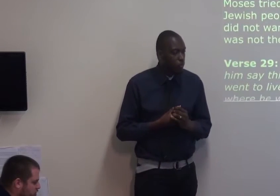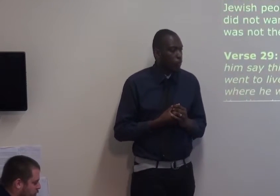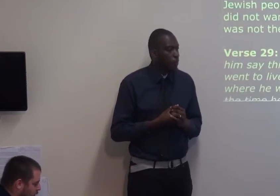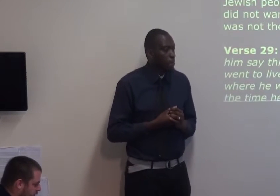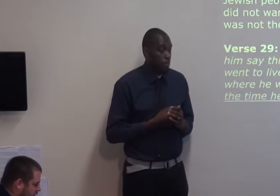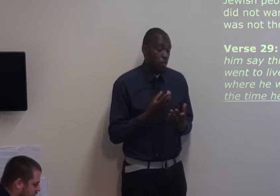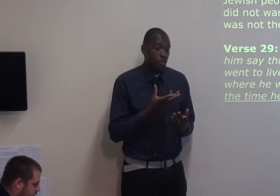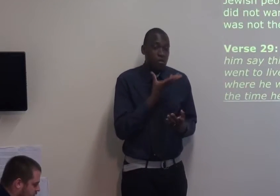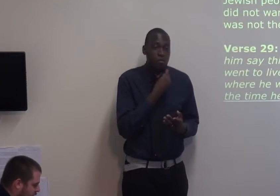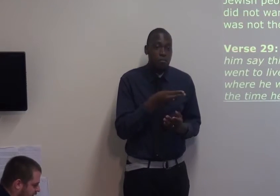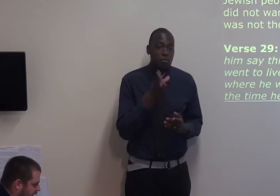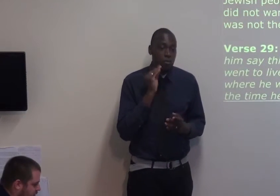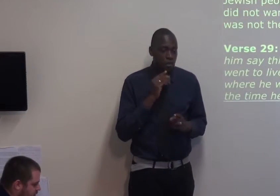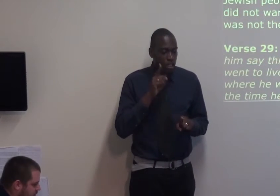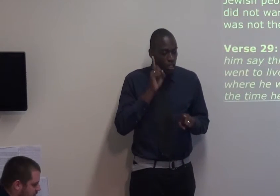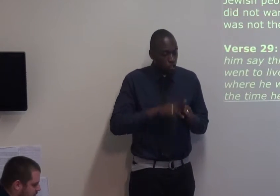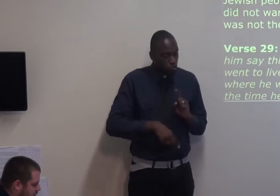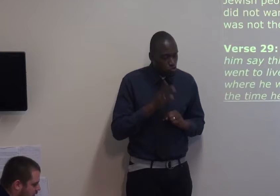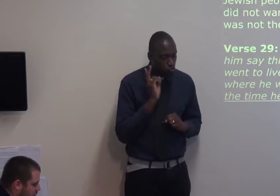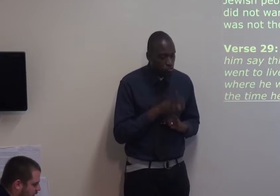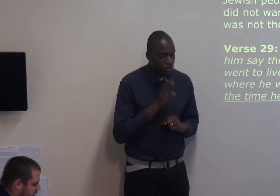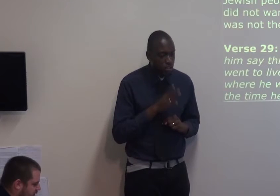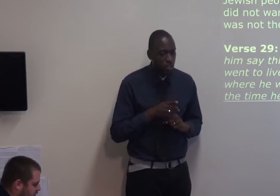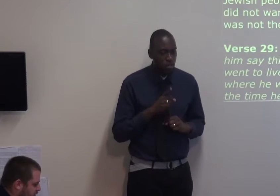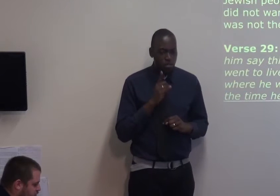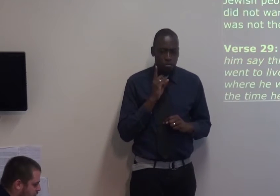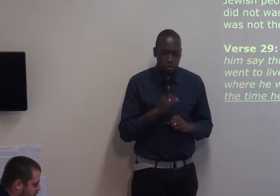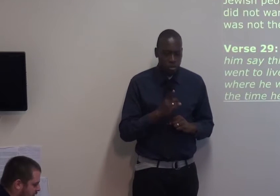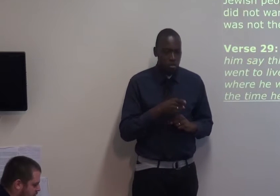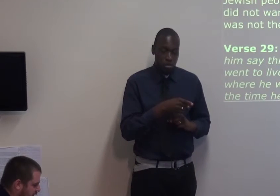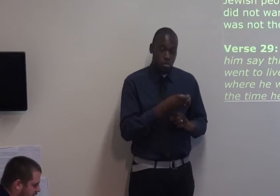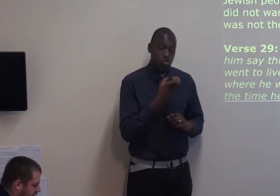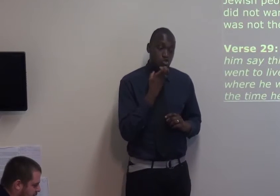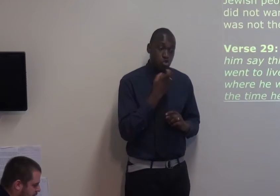So Moses tried again, but still the Jewish people rejected him.